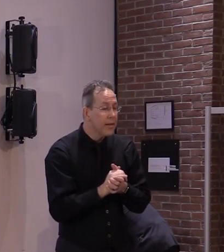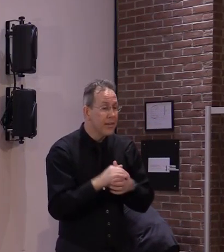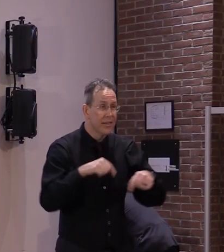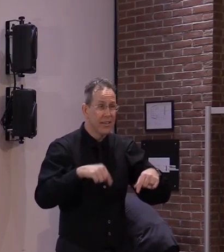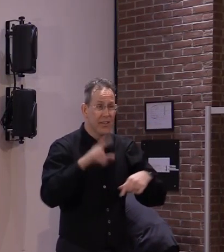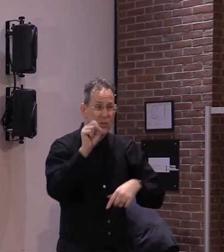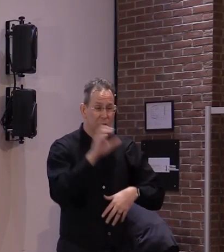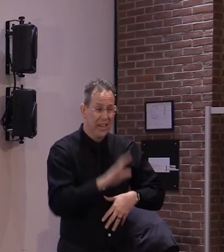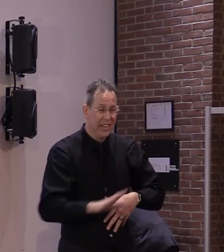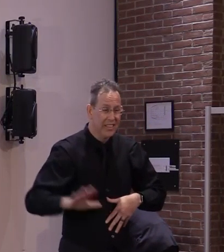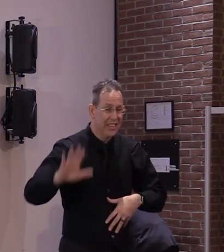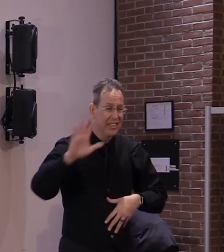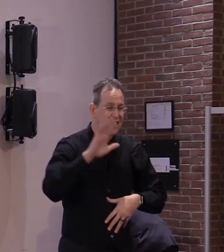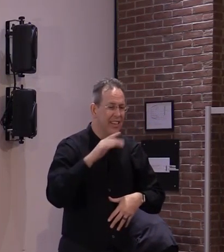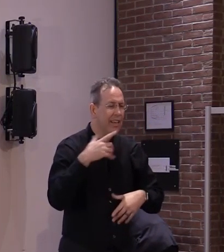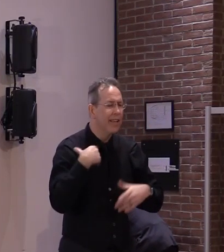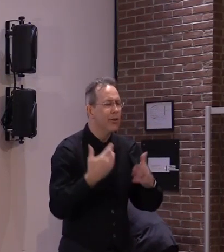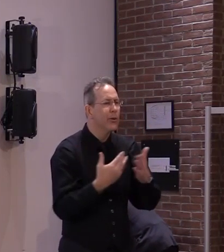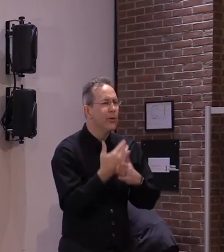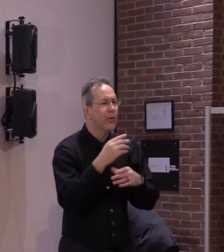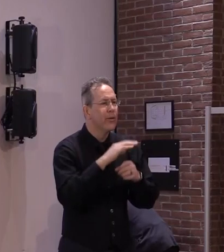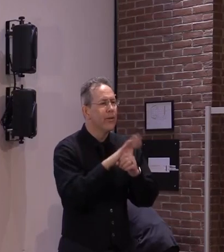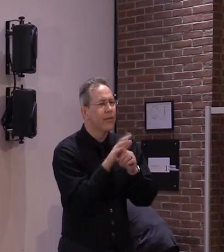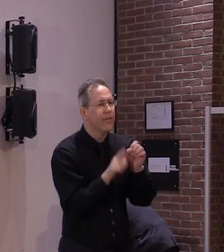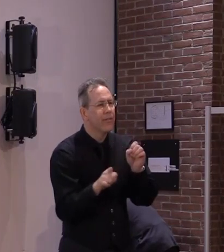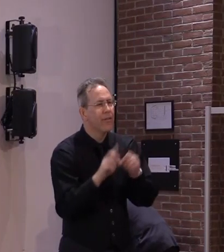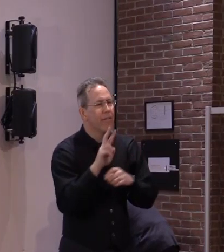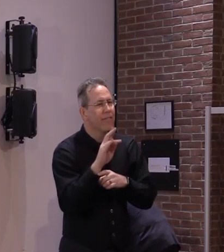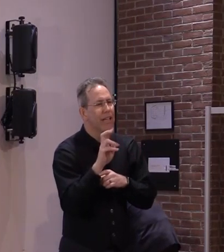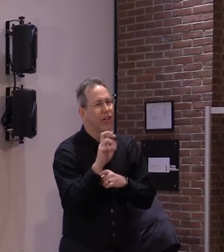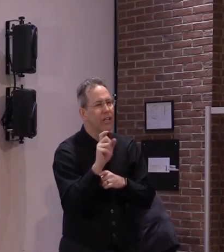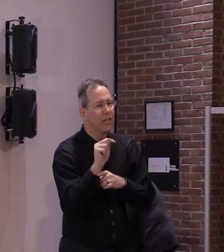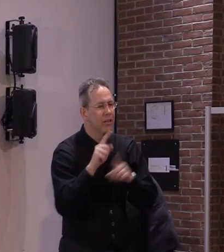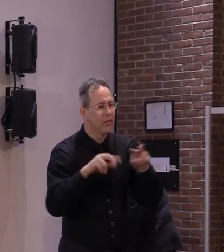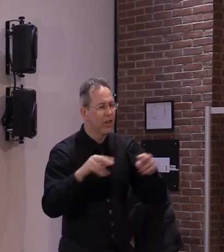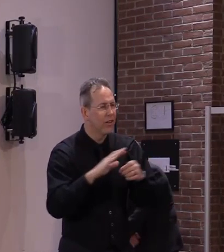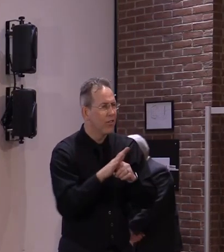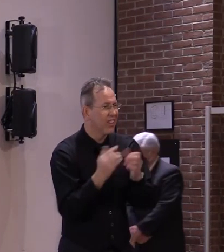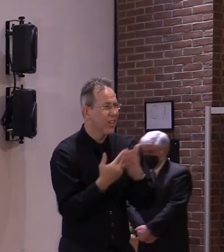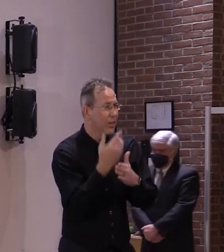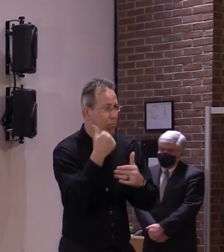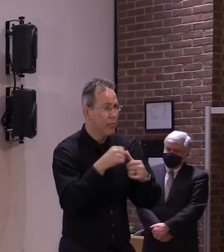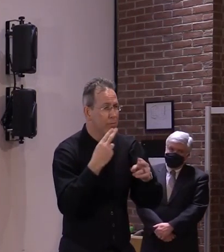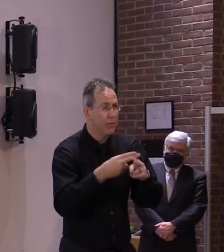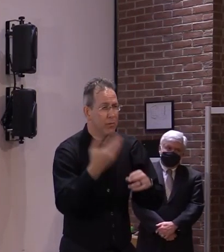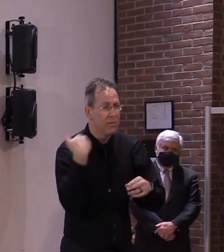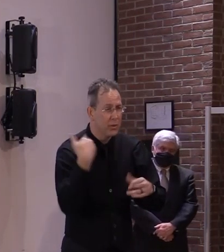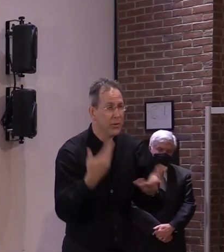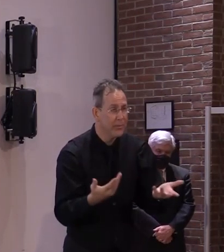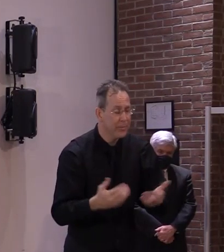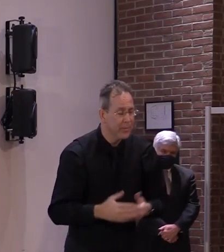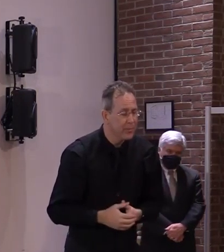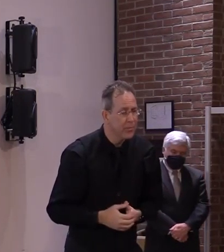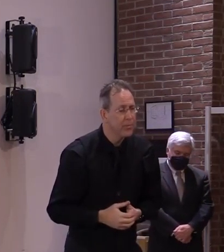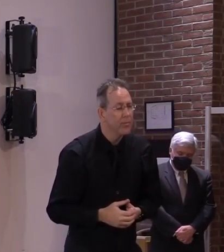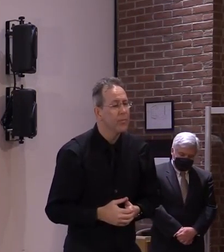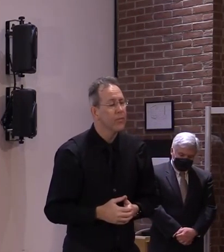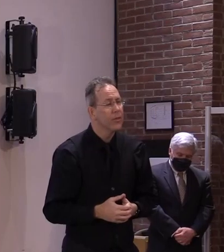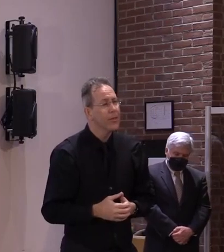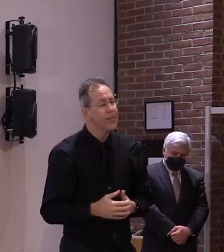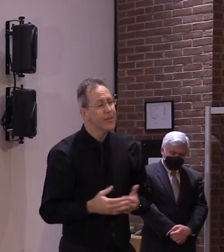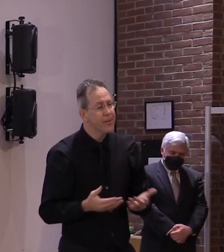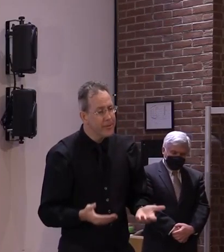the country's seeing these decreases in statistics at a time when the variant strain is becoming more prevalent in the US. And it's